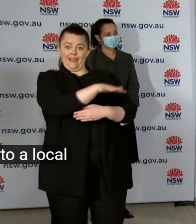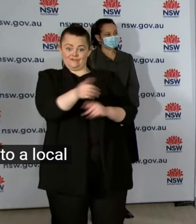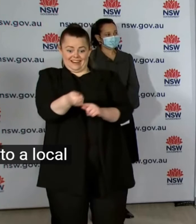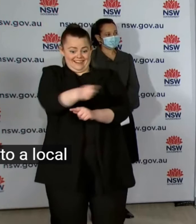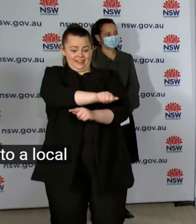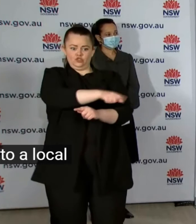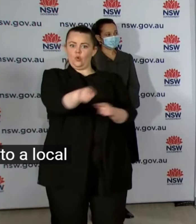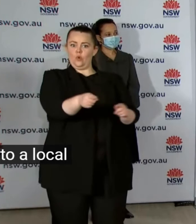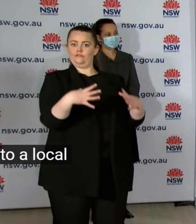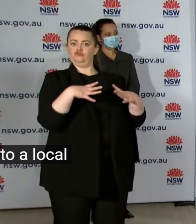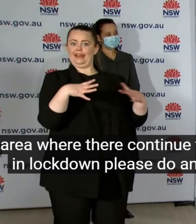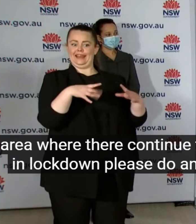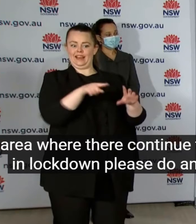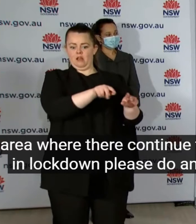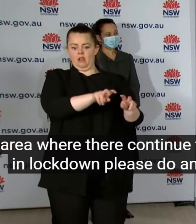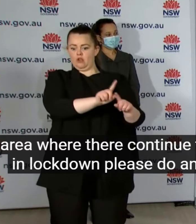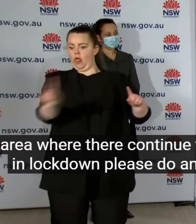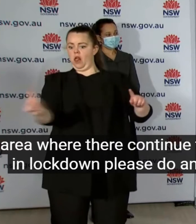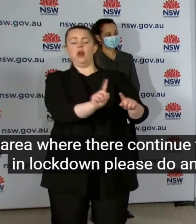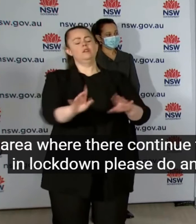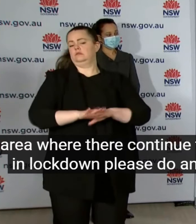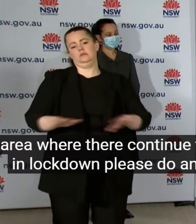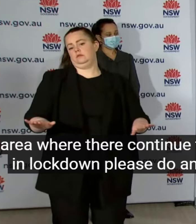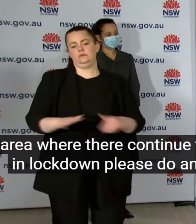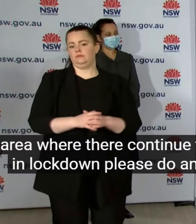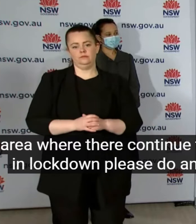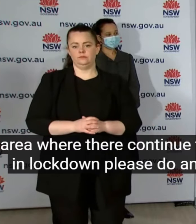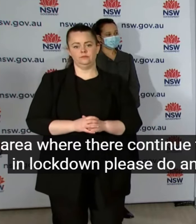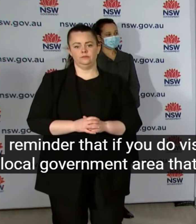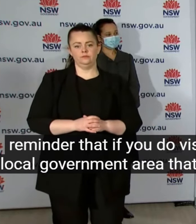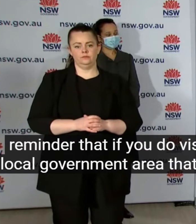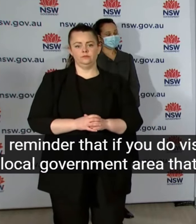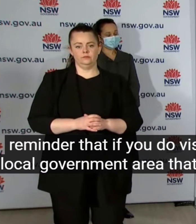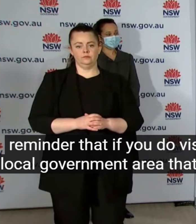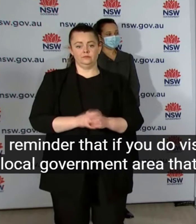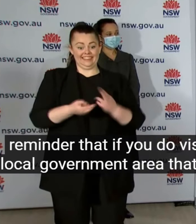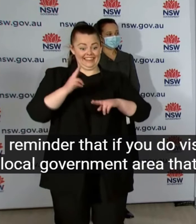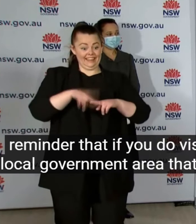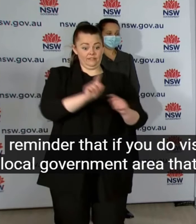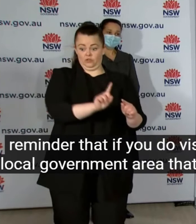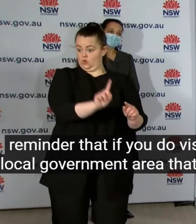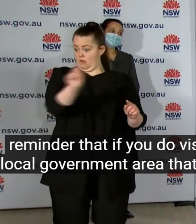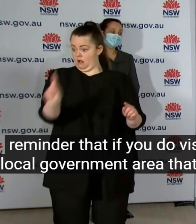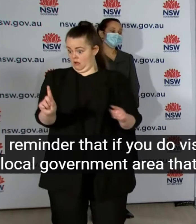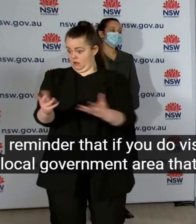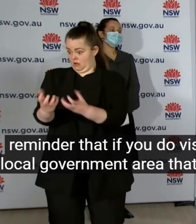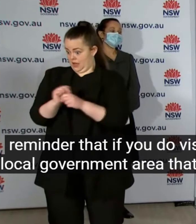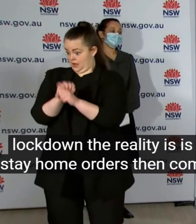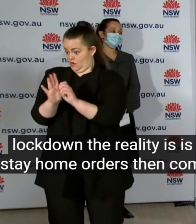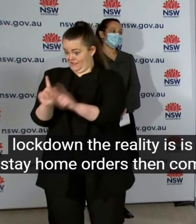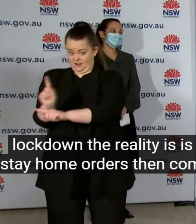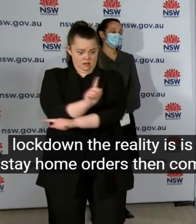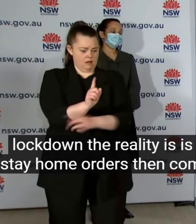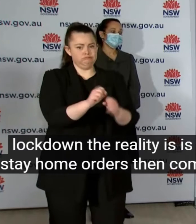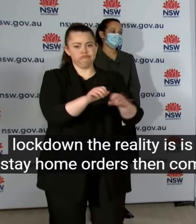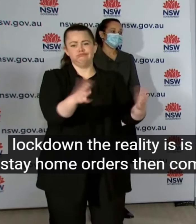a local government area that is in lockdown, the reality is those stay-home orders then come back with you. So the reality here is minimise mobility.